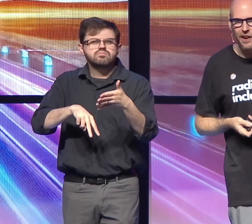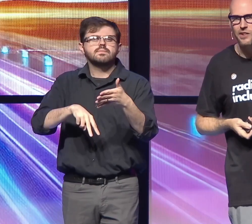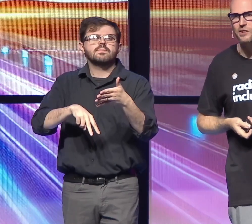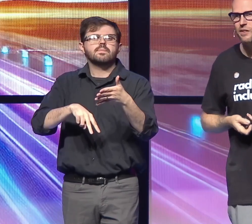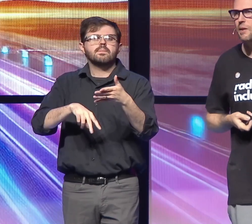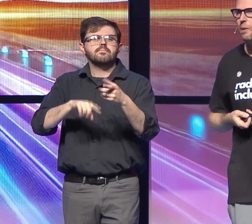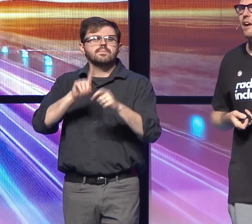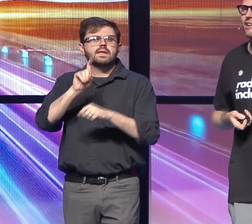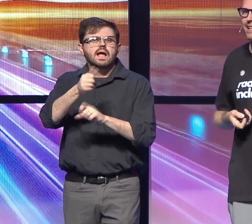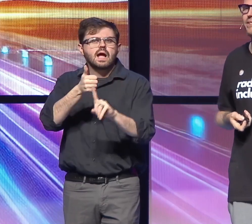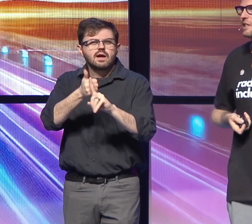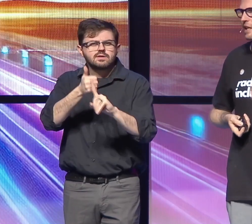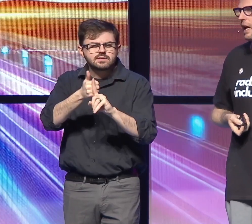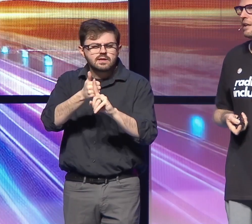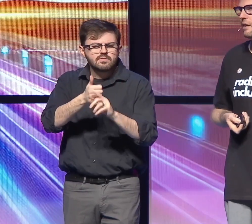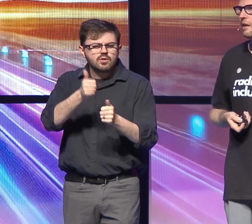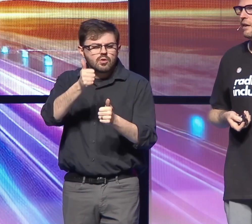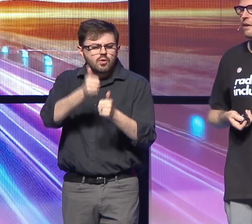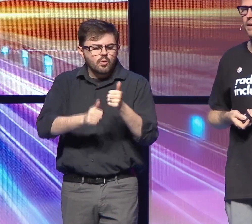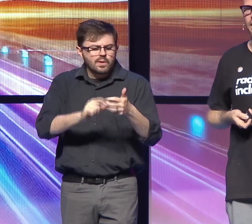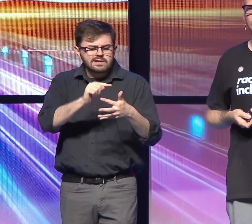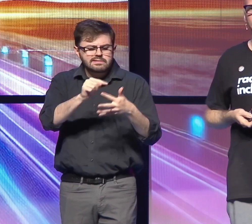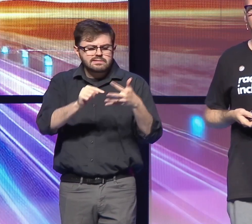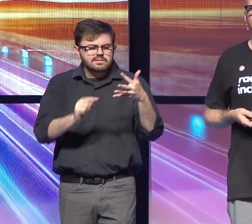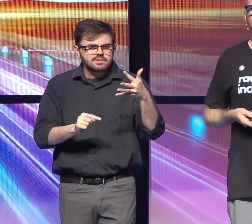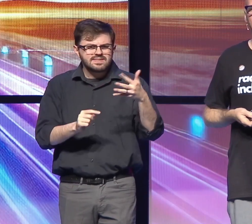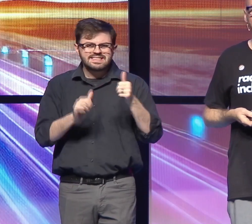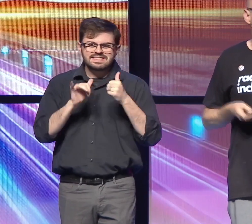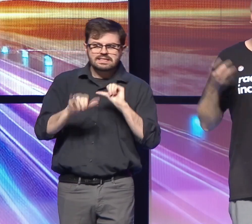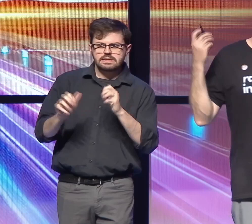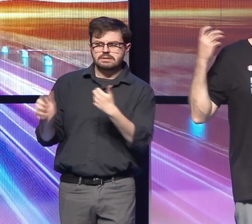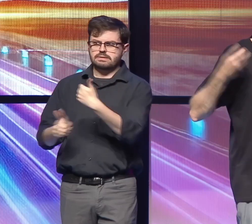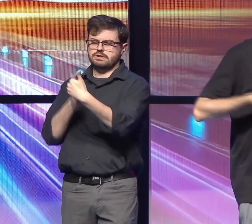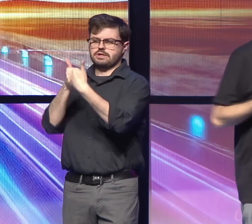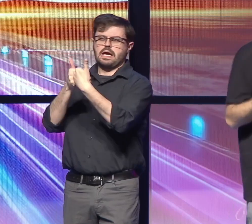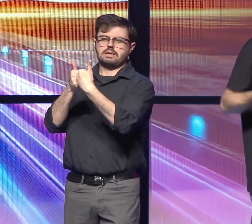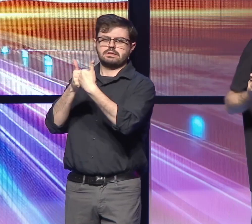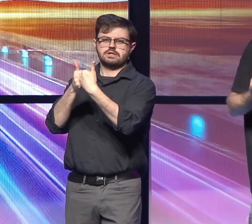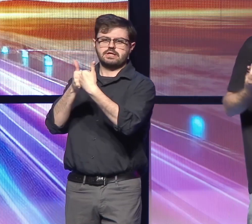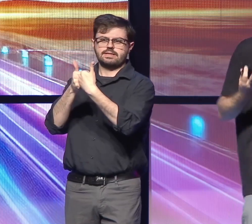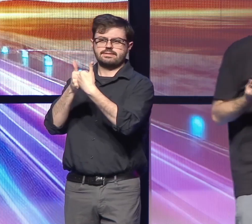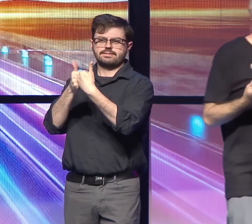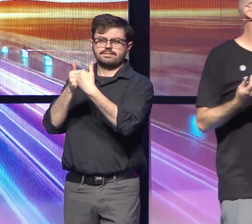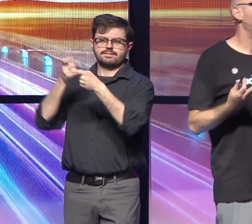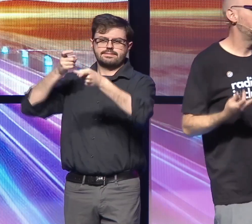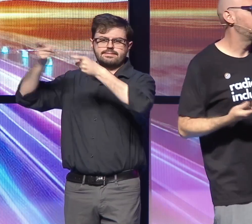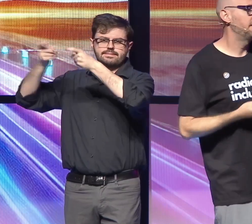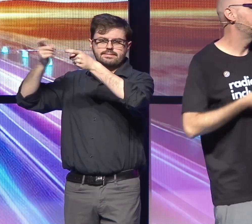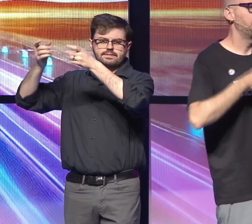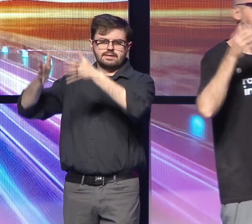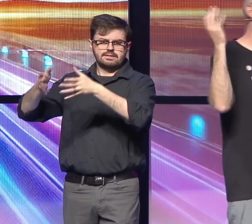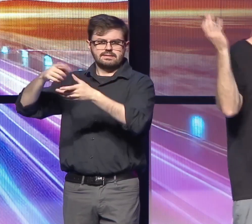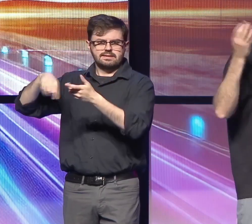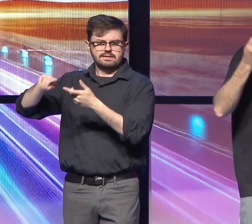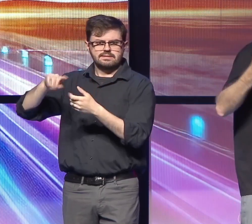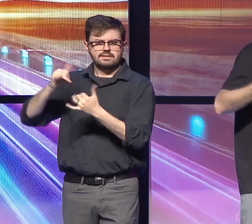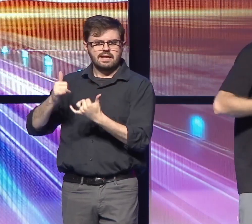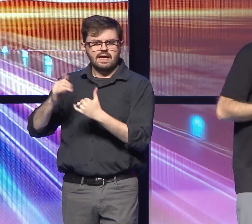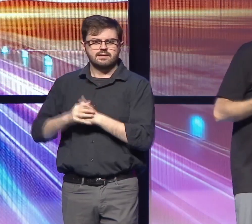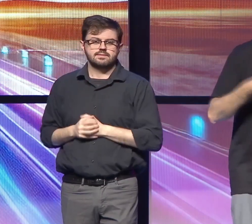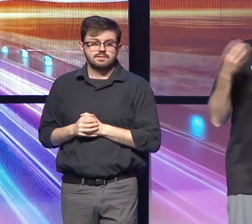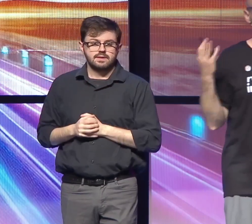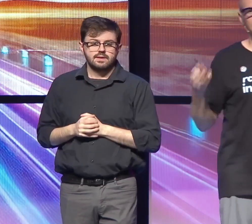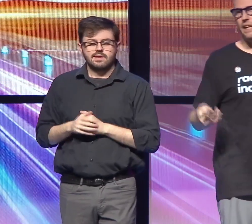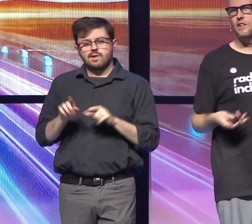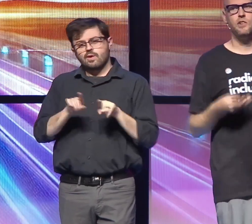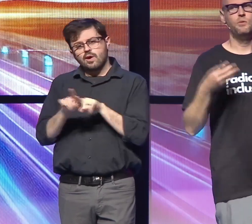the values of empire even today? And then if you have a question about the revelation, something you've always wanted to ask